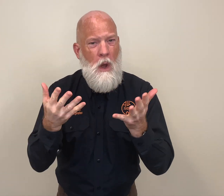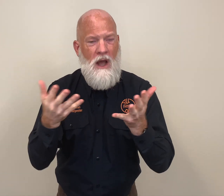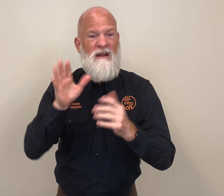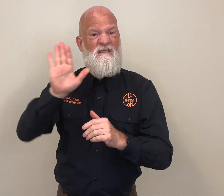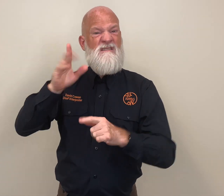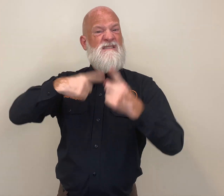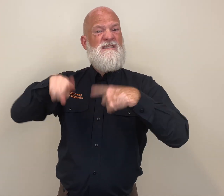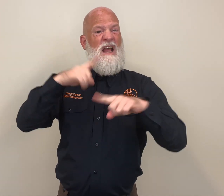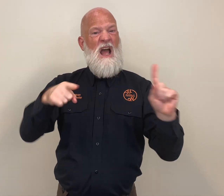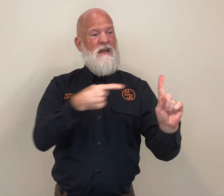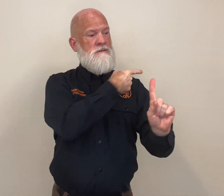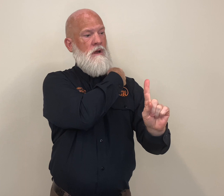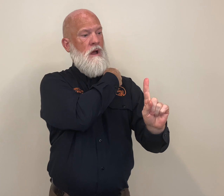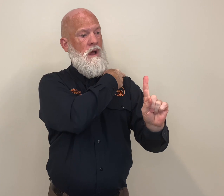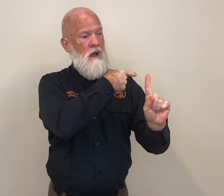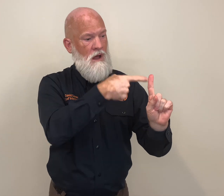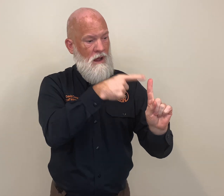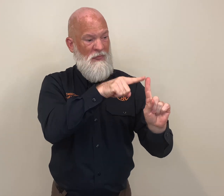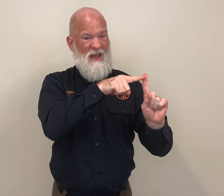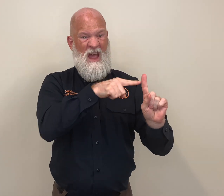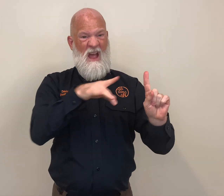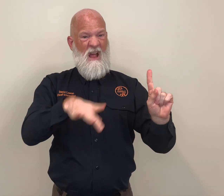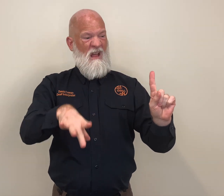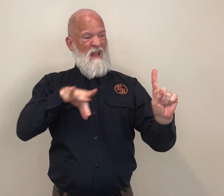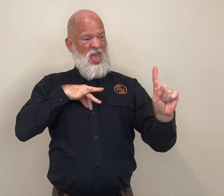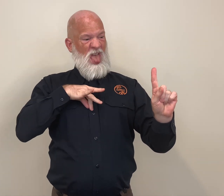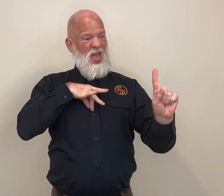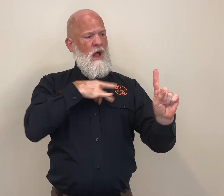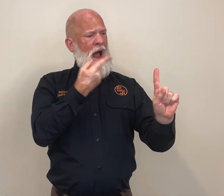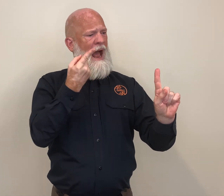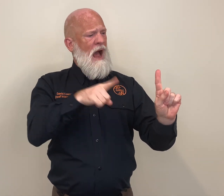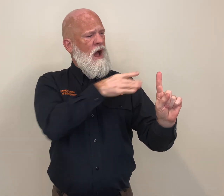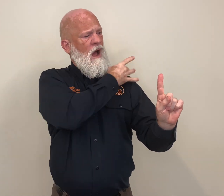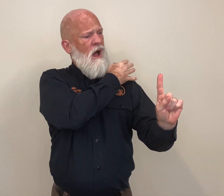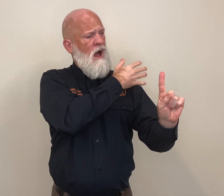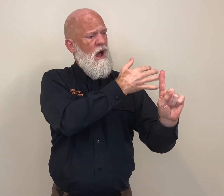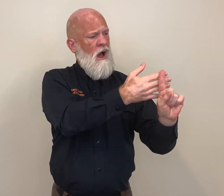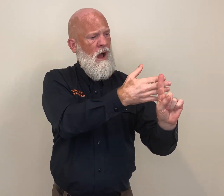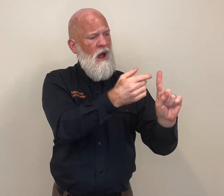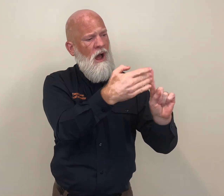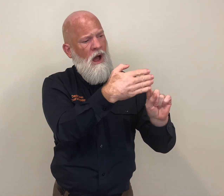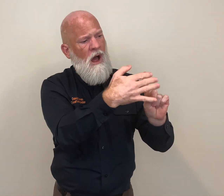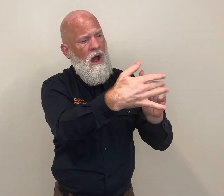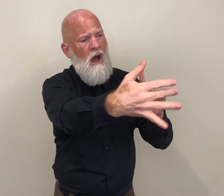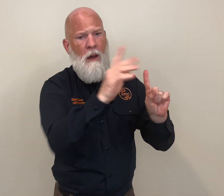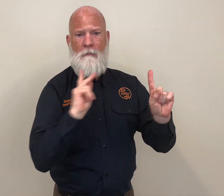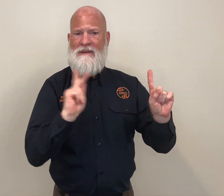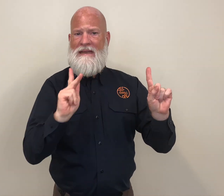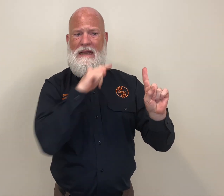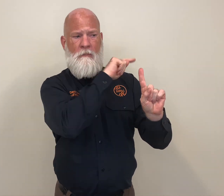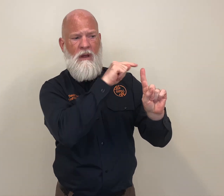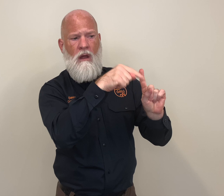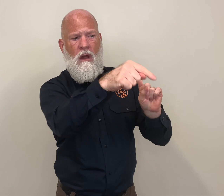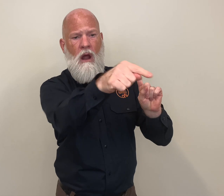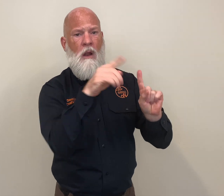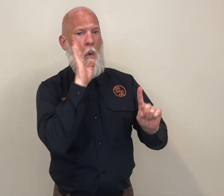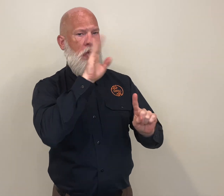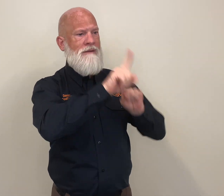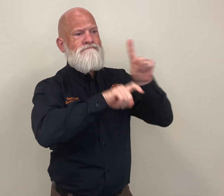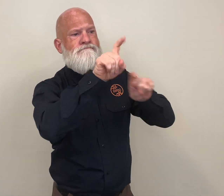But what does it mean? This is the sign that we use, and it represents a person who has been infected with COVID-19, the